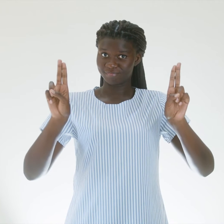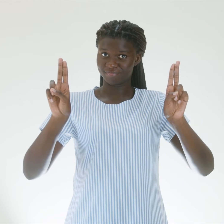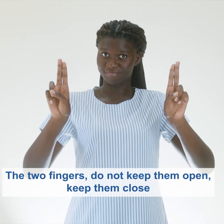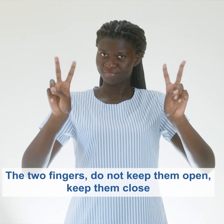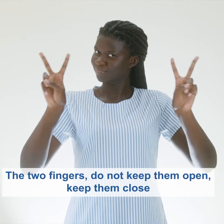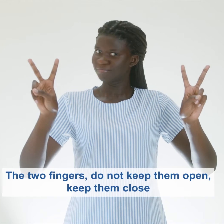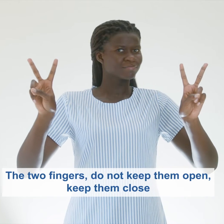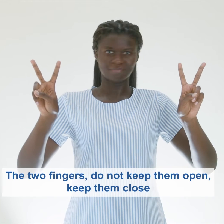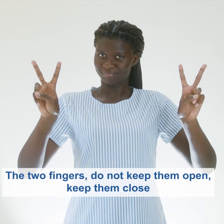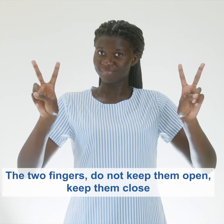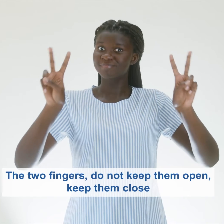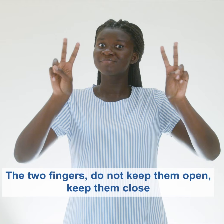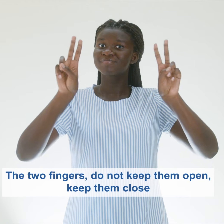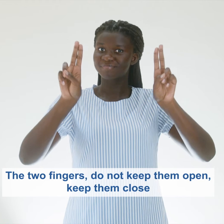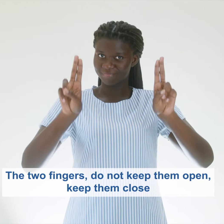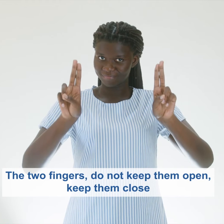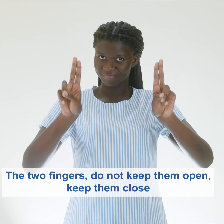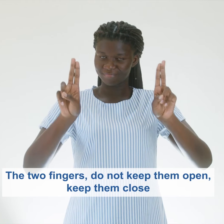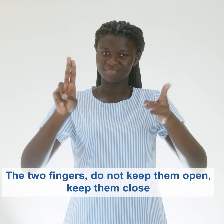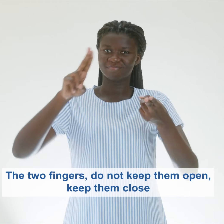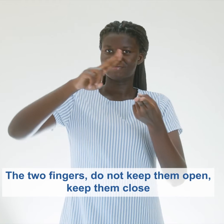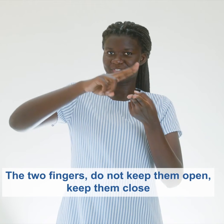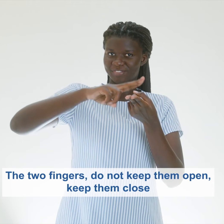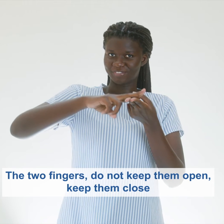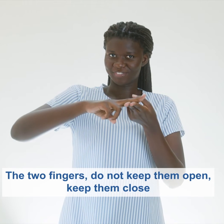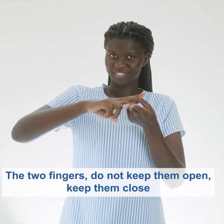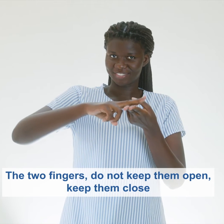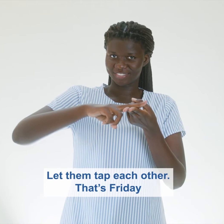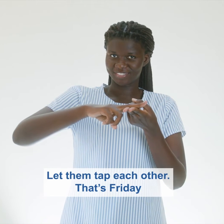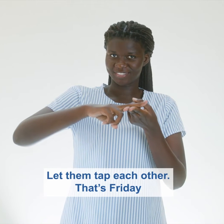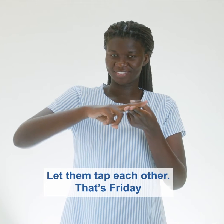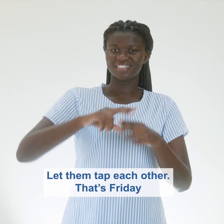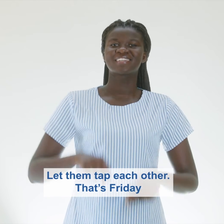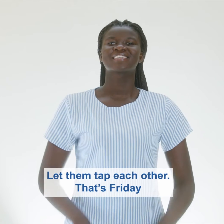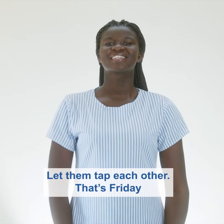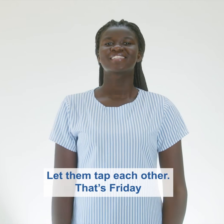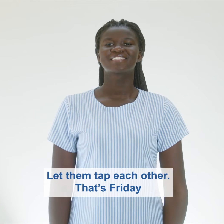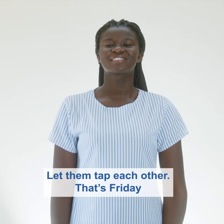The two fingers, do not keep them open, keep them closed. Tap, let them tap each other. That's Friday.